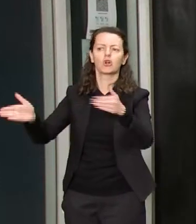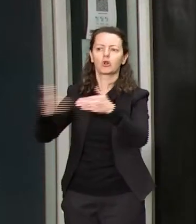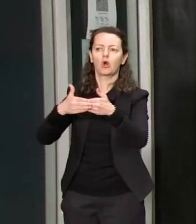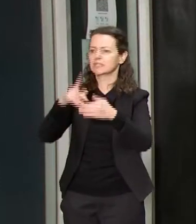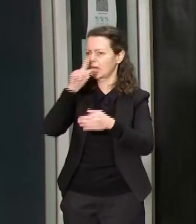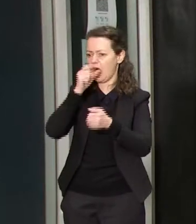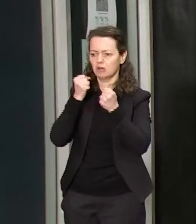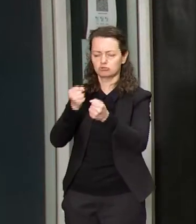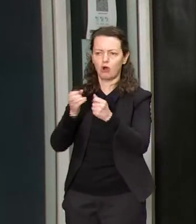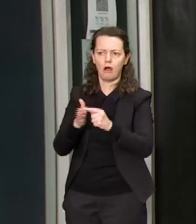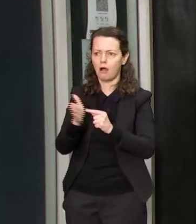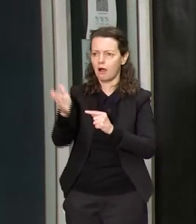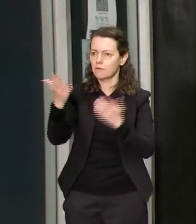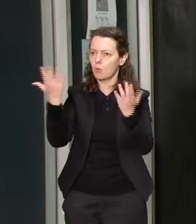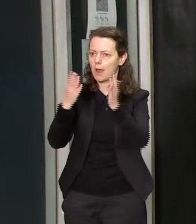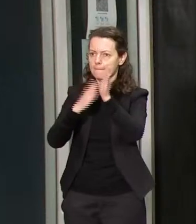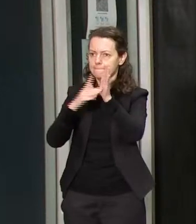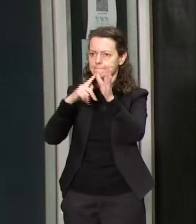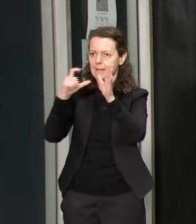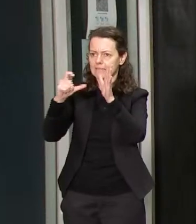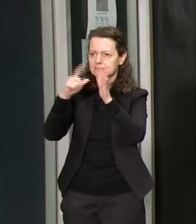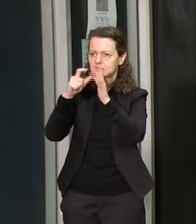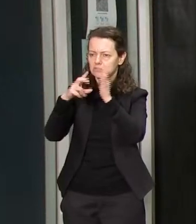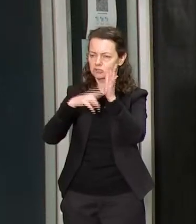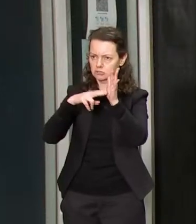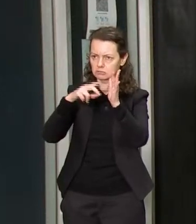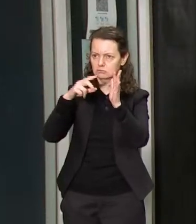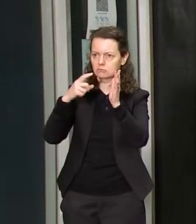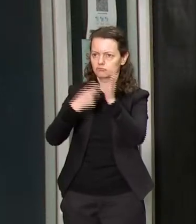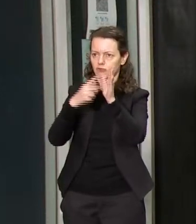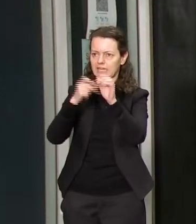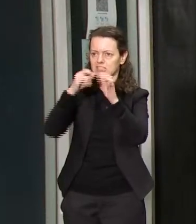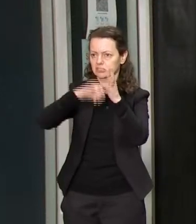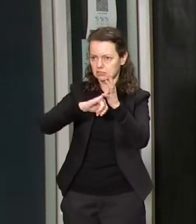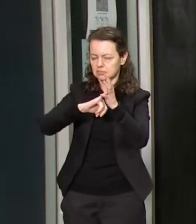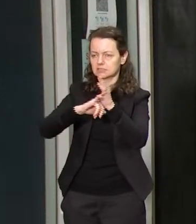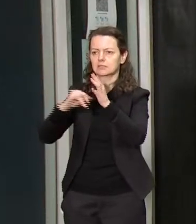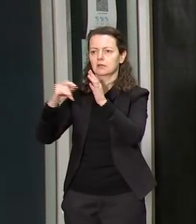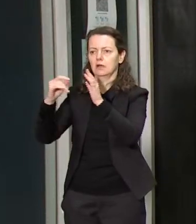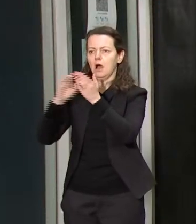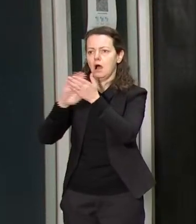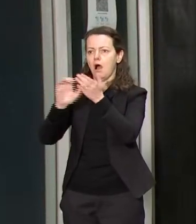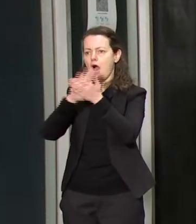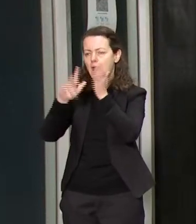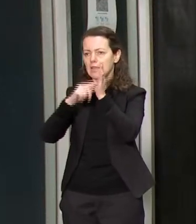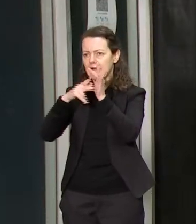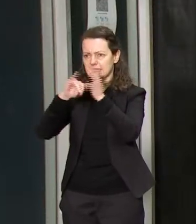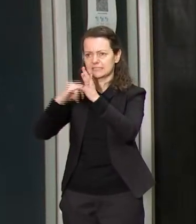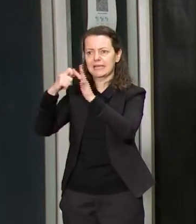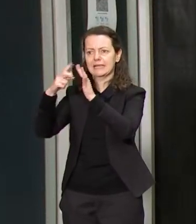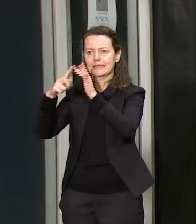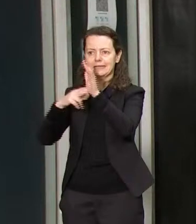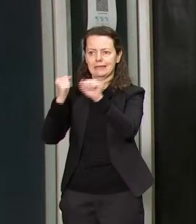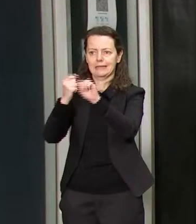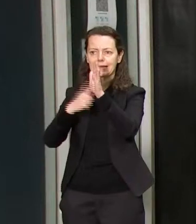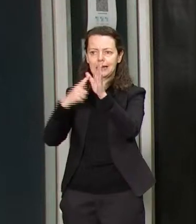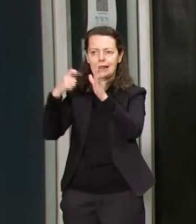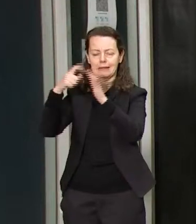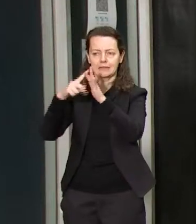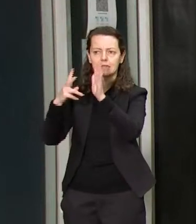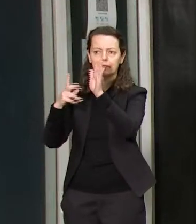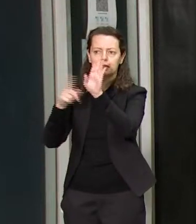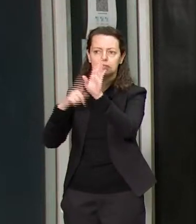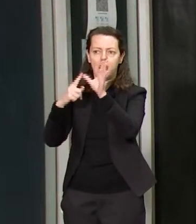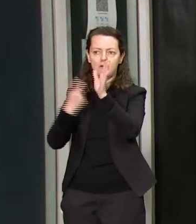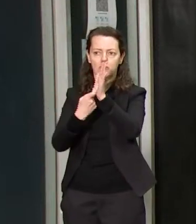right across the Macedon Ranges, the Central Highlands, into the Kinglake and Yarra Ranges, also obviously the Dandenong Ranges,